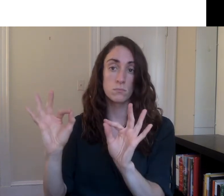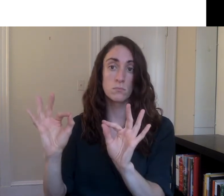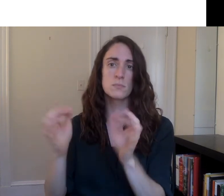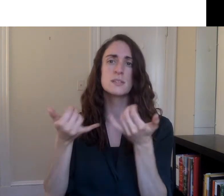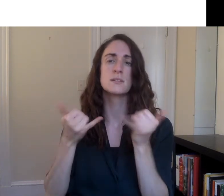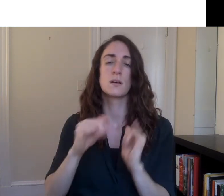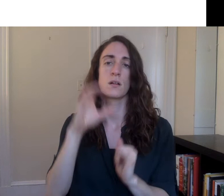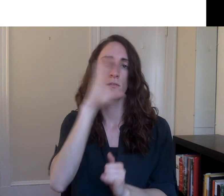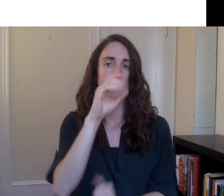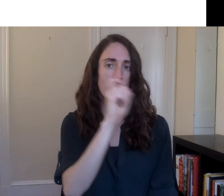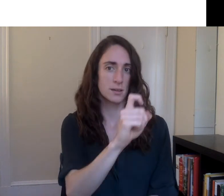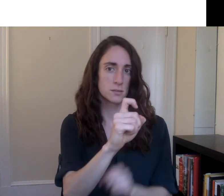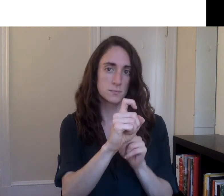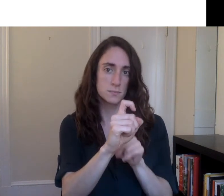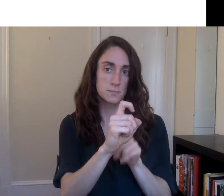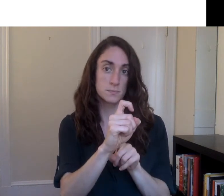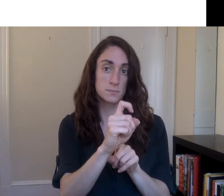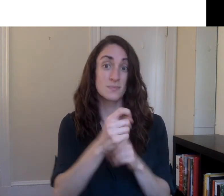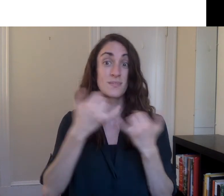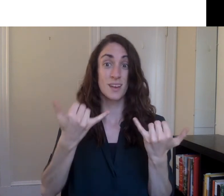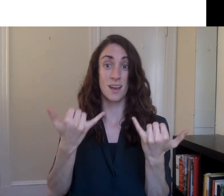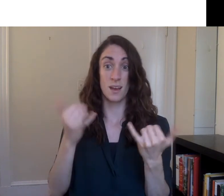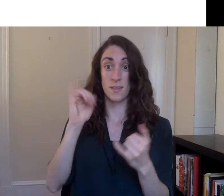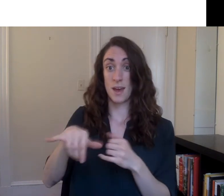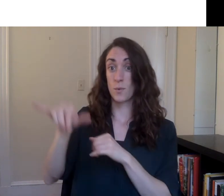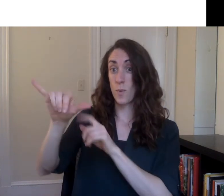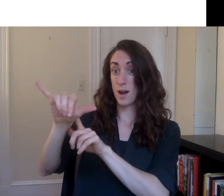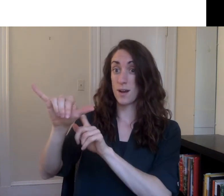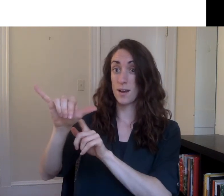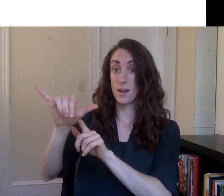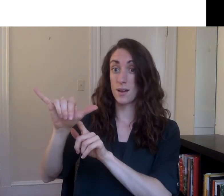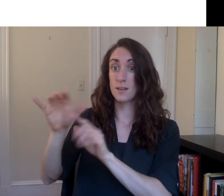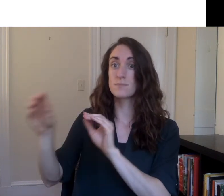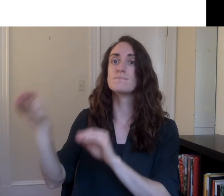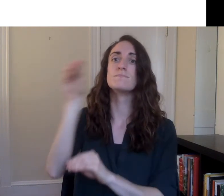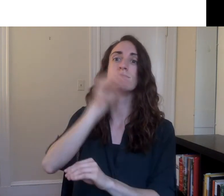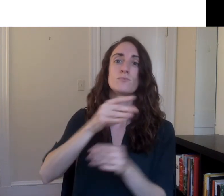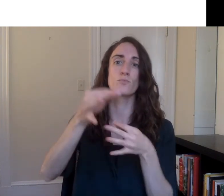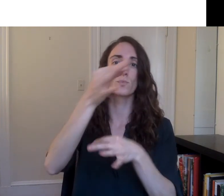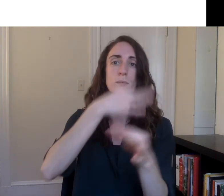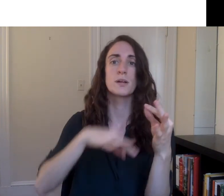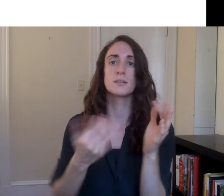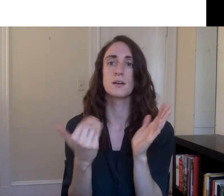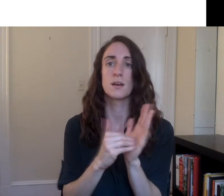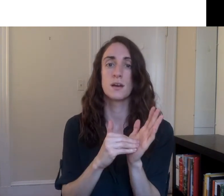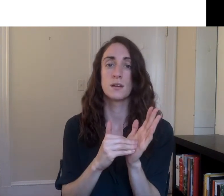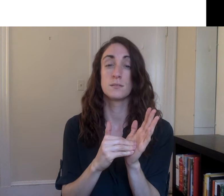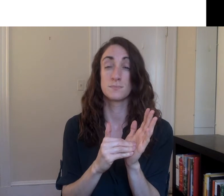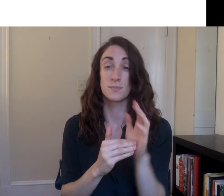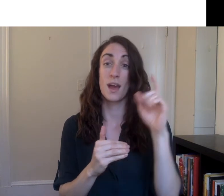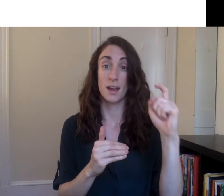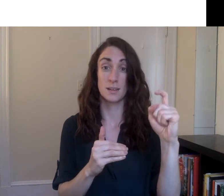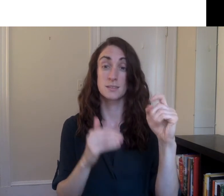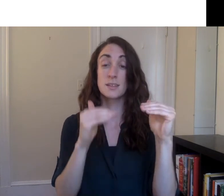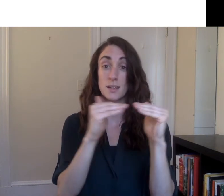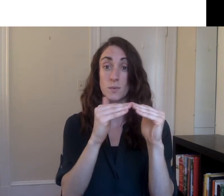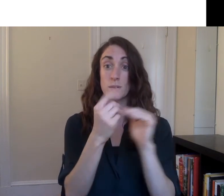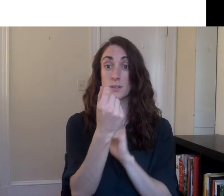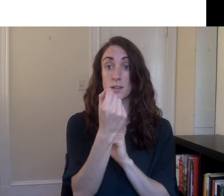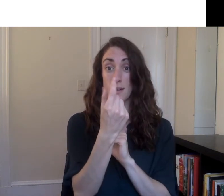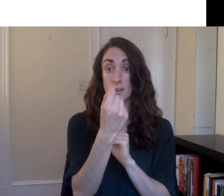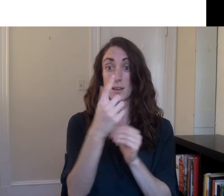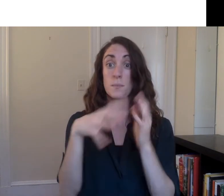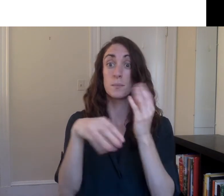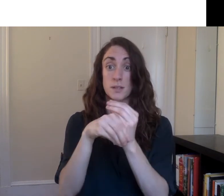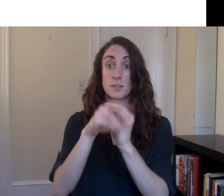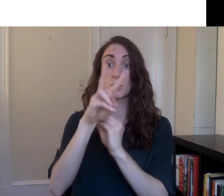x. So now we can take this y value, this negative 4 that we found, and we can do another substitution. In that equation where we